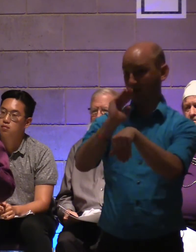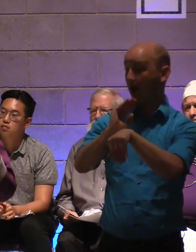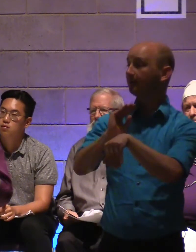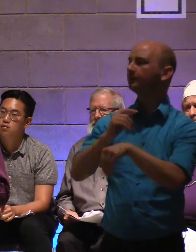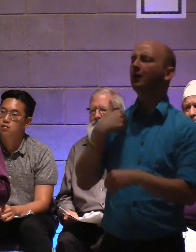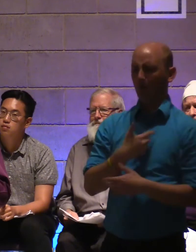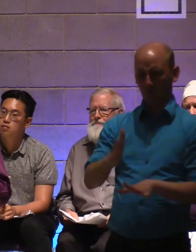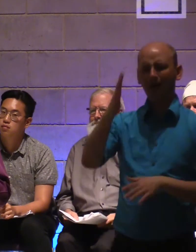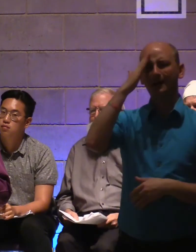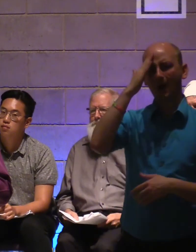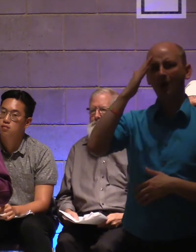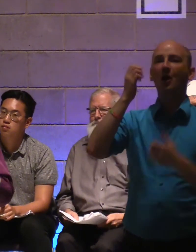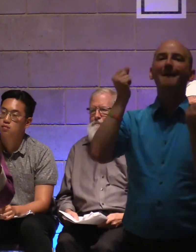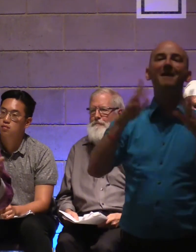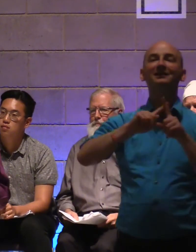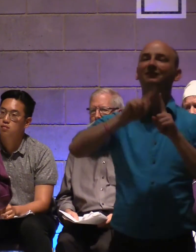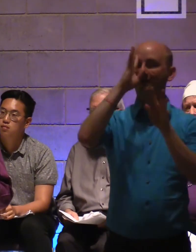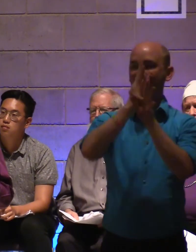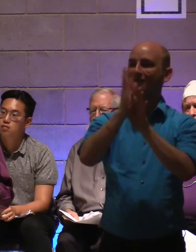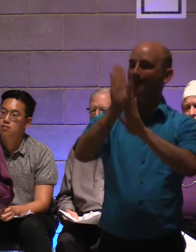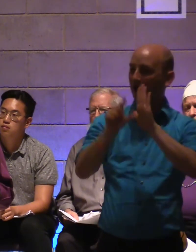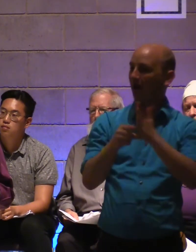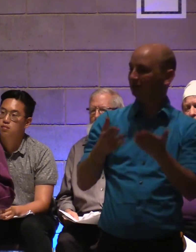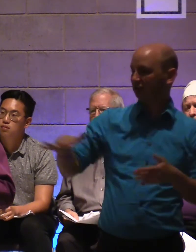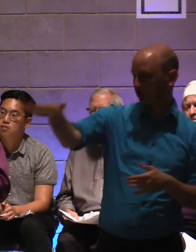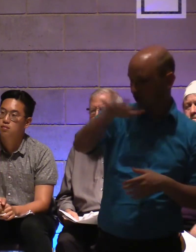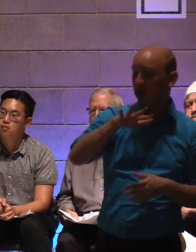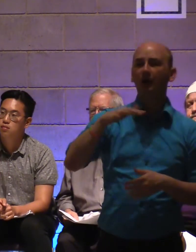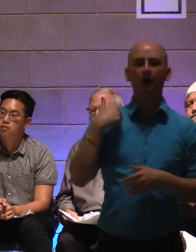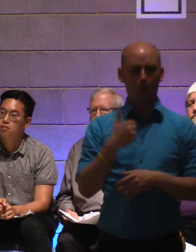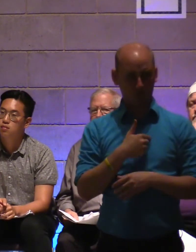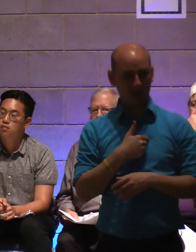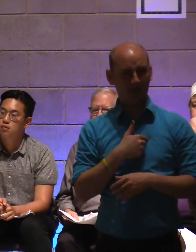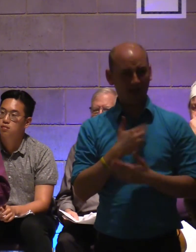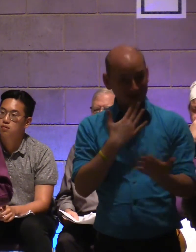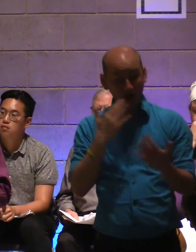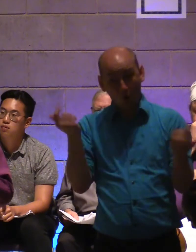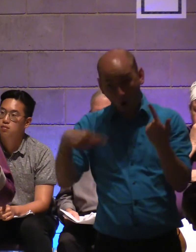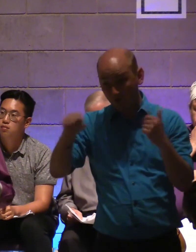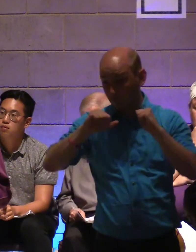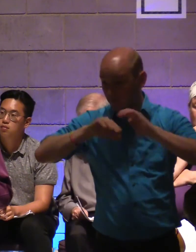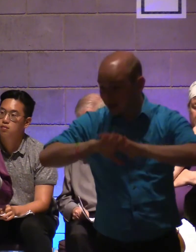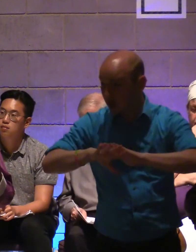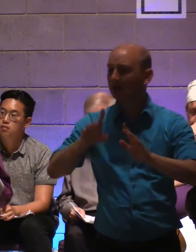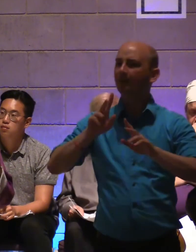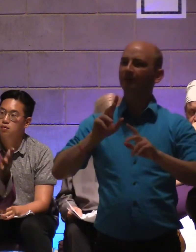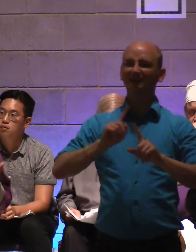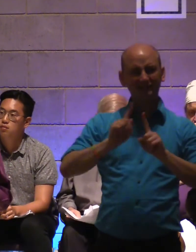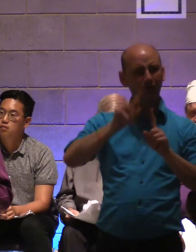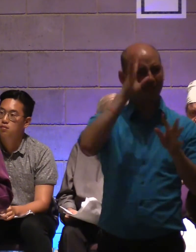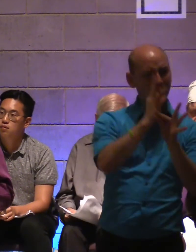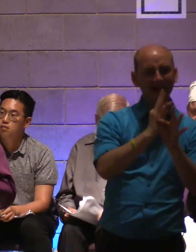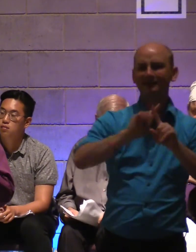know that there are many faith backgrounds that are represented in this place on tonight. We want to thank you all for being here, people from different faith and